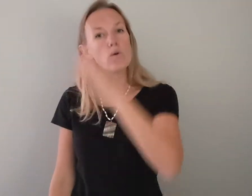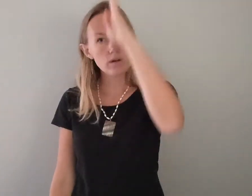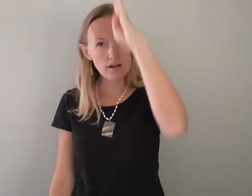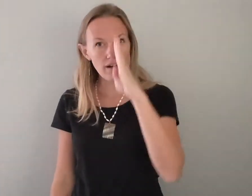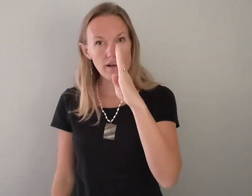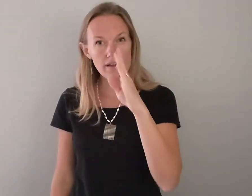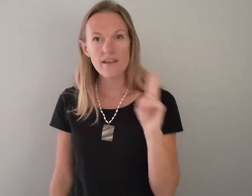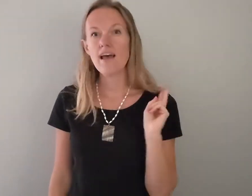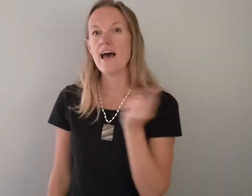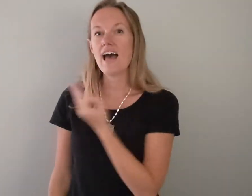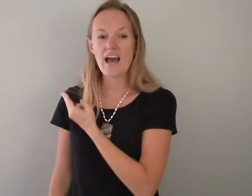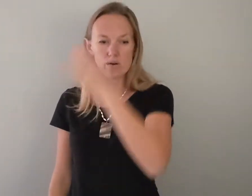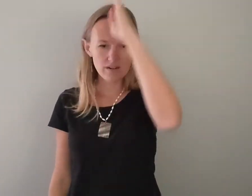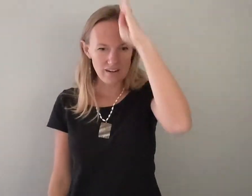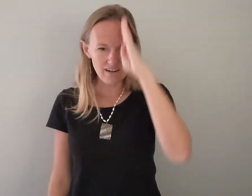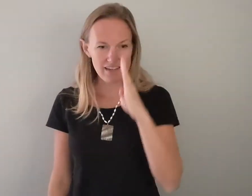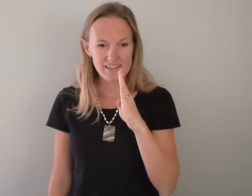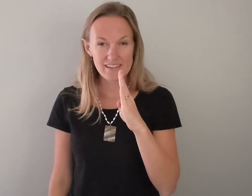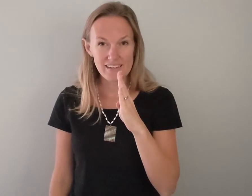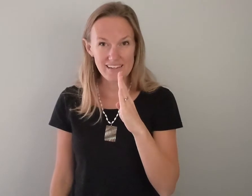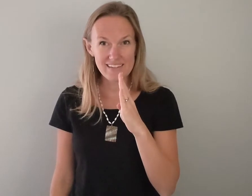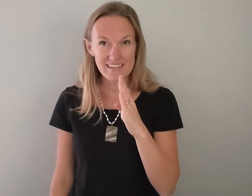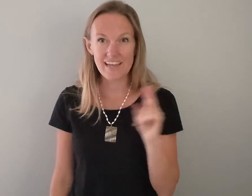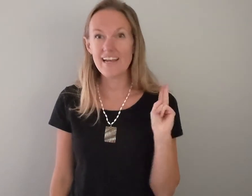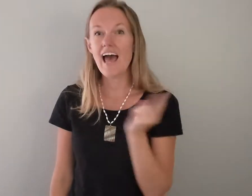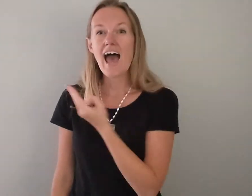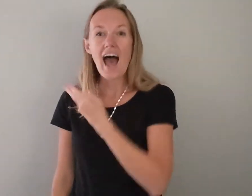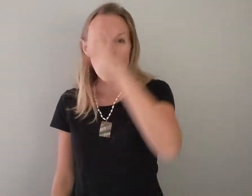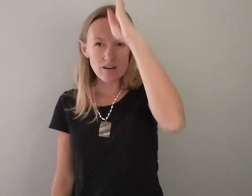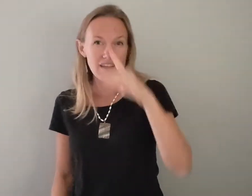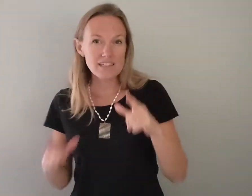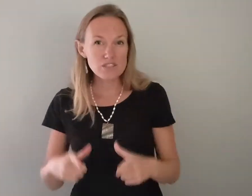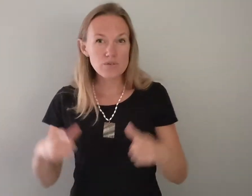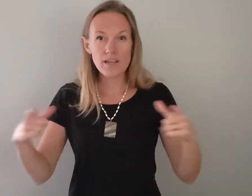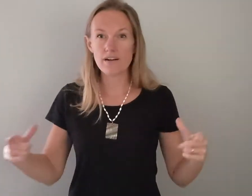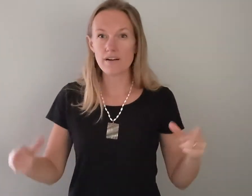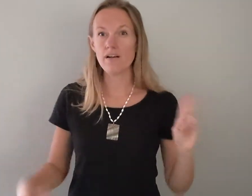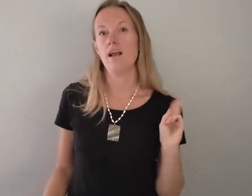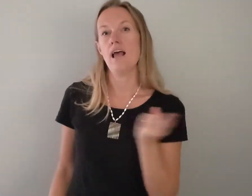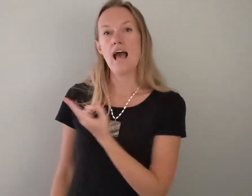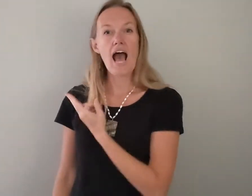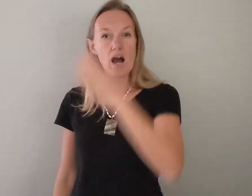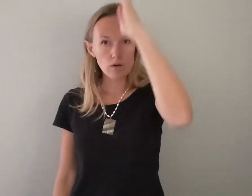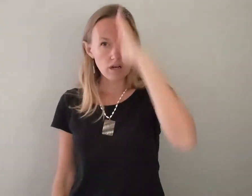Our God, our God. Okay, and then again, our God is greater. Our God